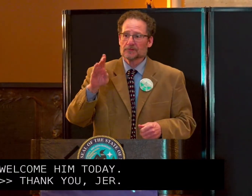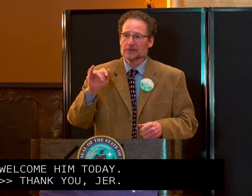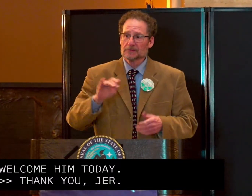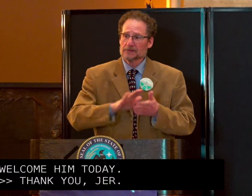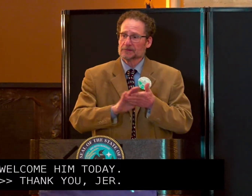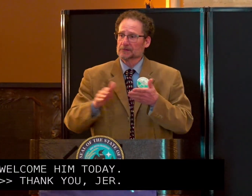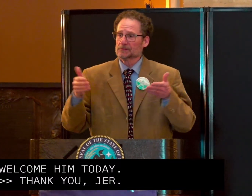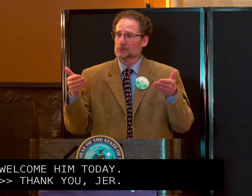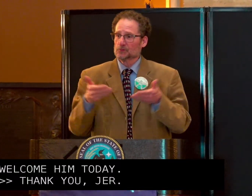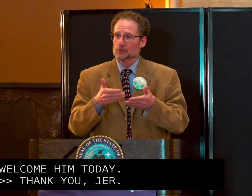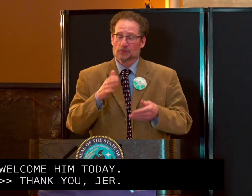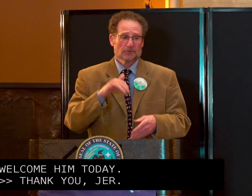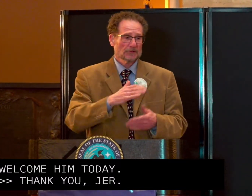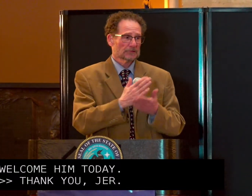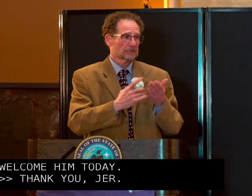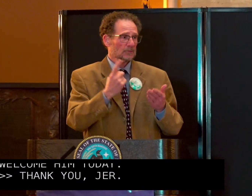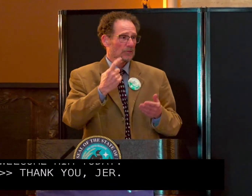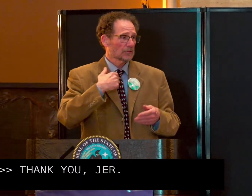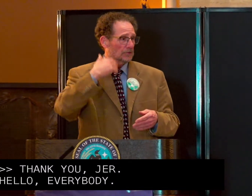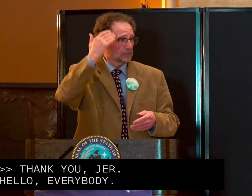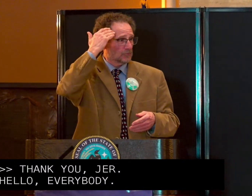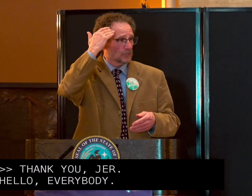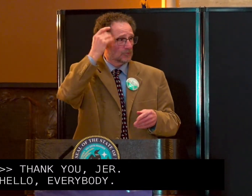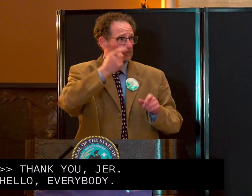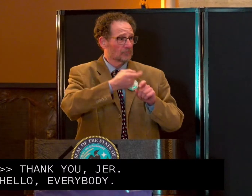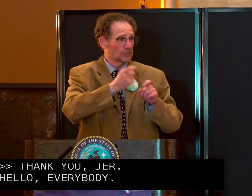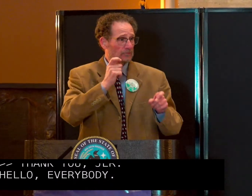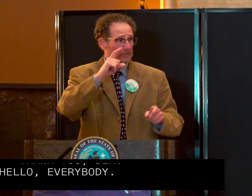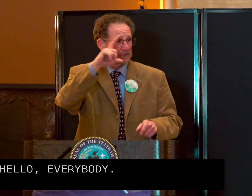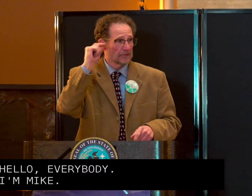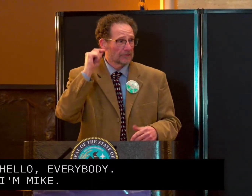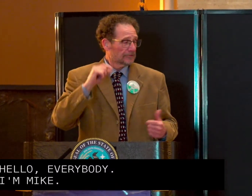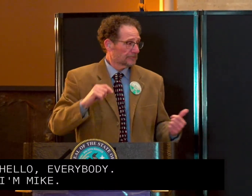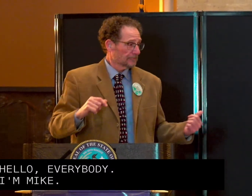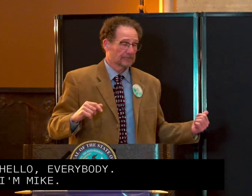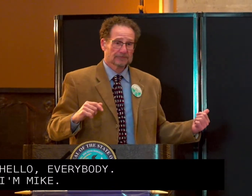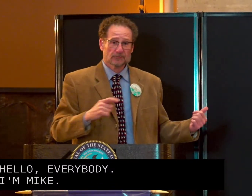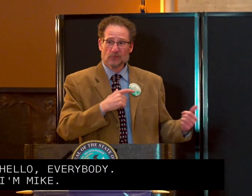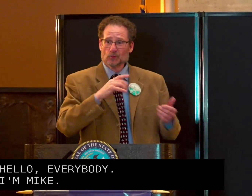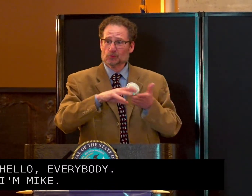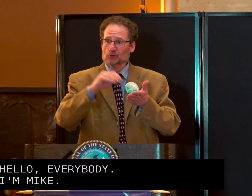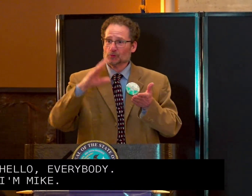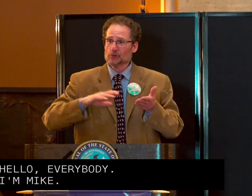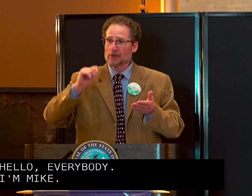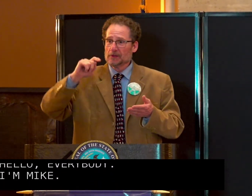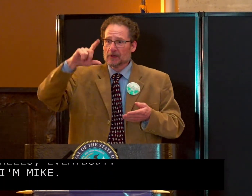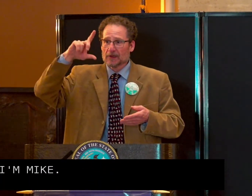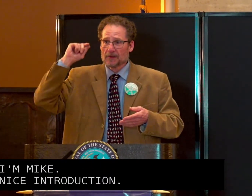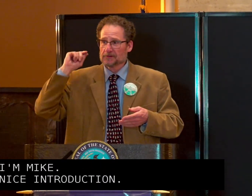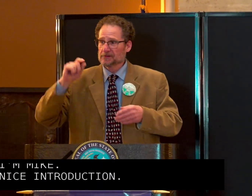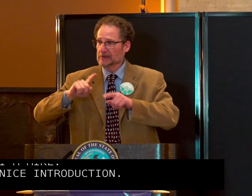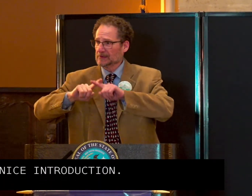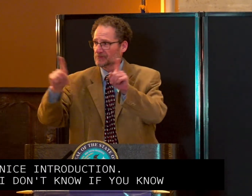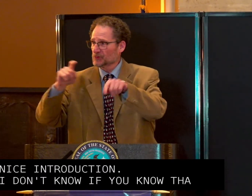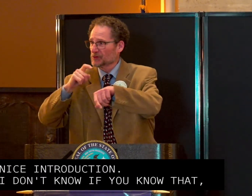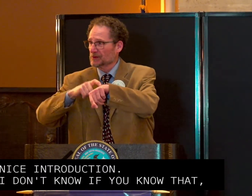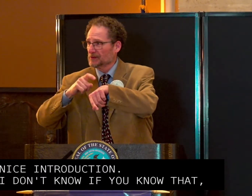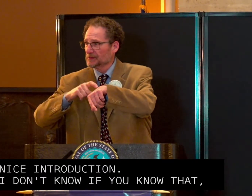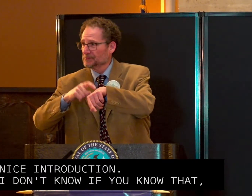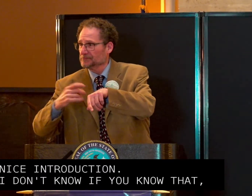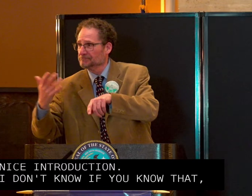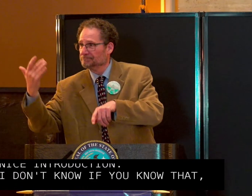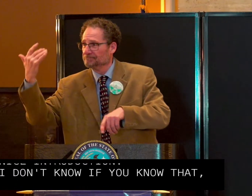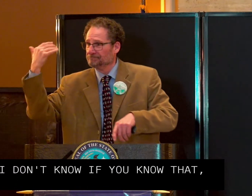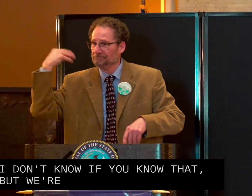Hello, everybody. I'm Mike. Nice introduction. I don't know if you know that, but we're from Gallaudet together. We